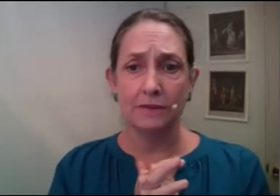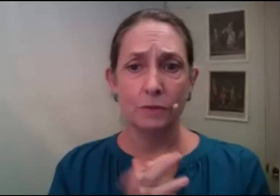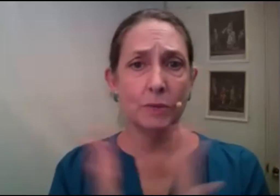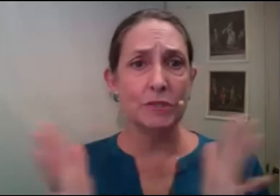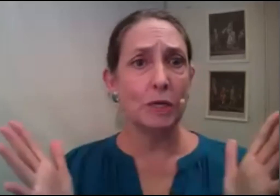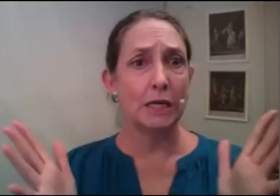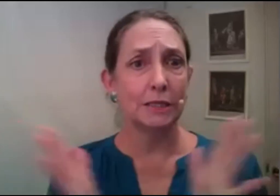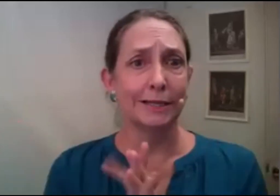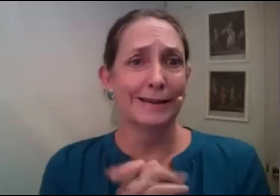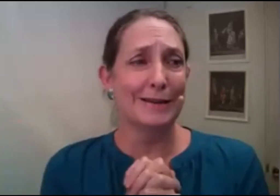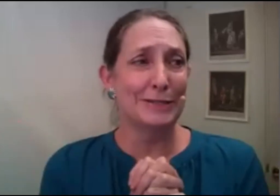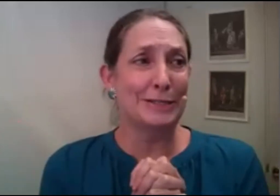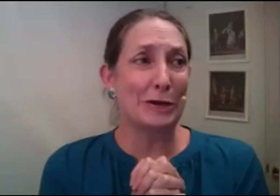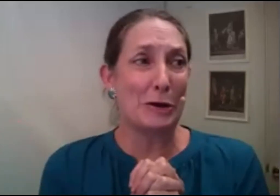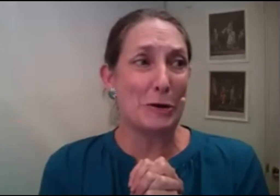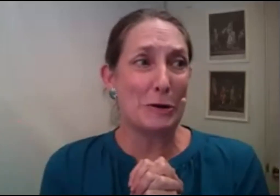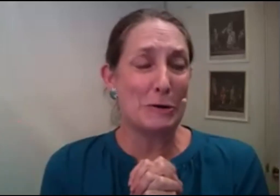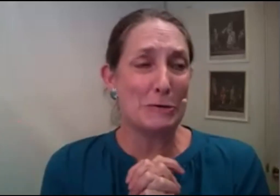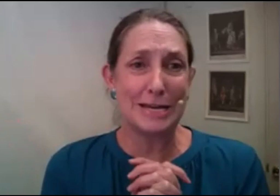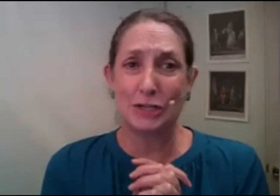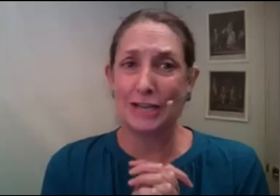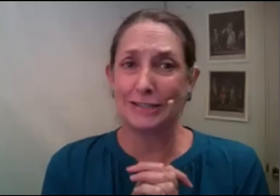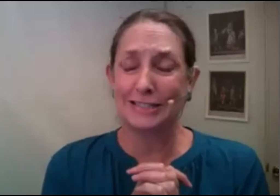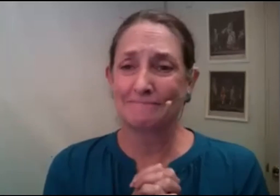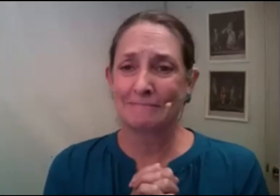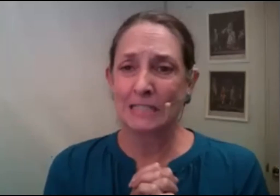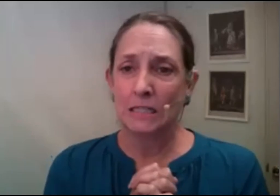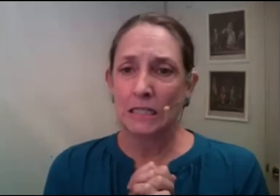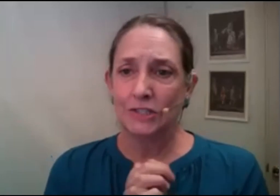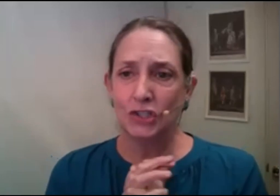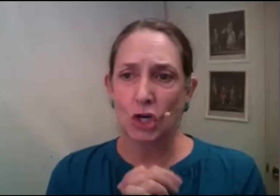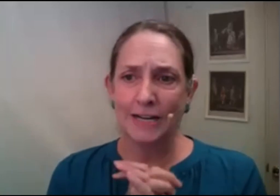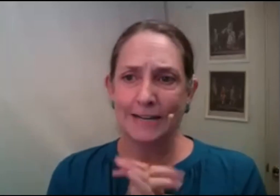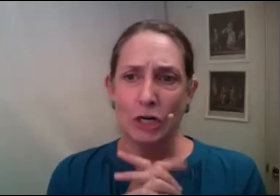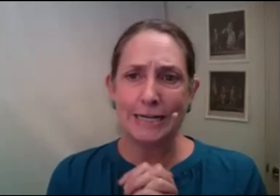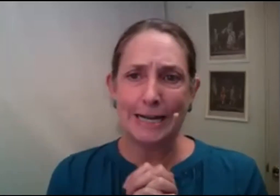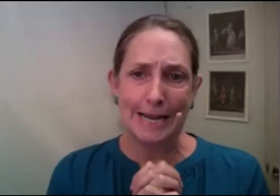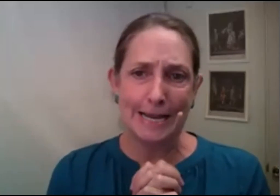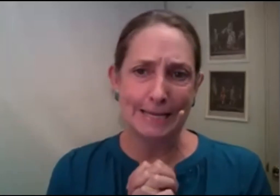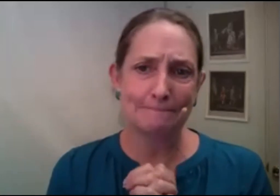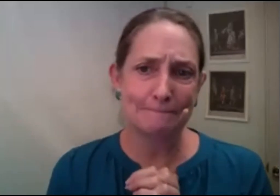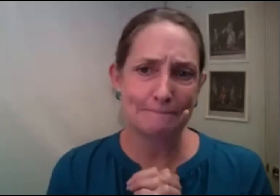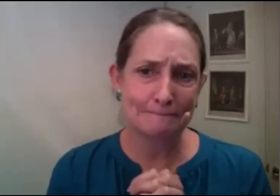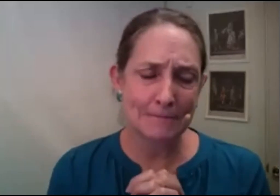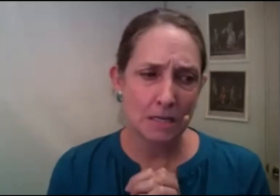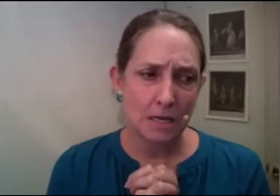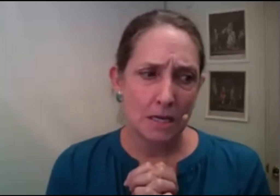and everyone was awake. So they just started their day.